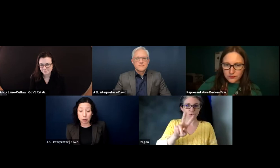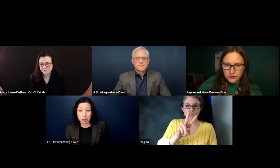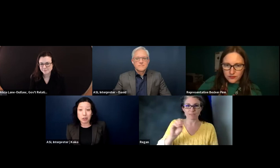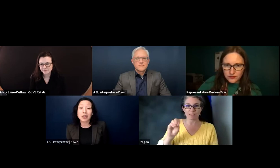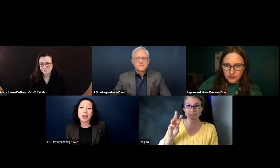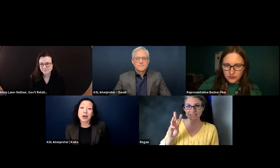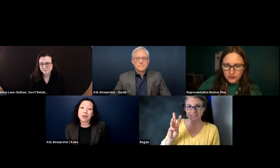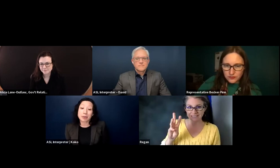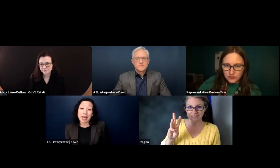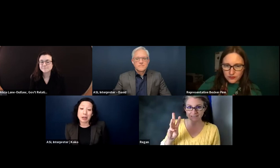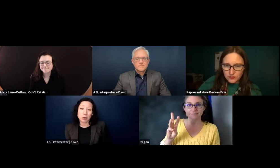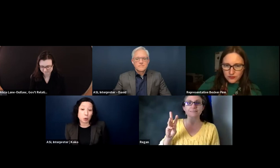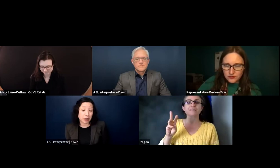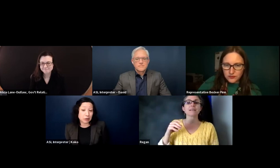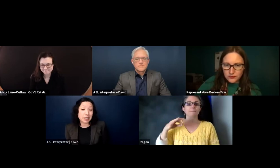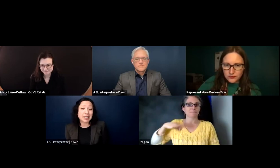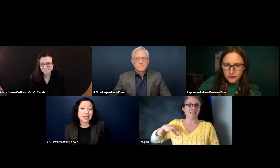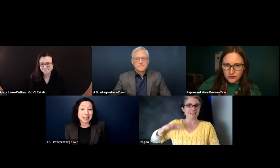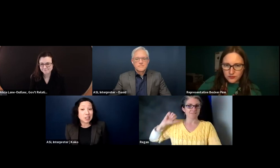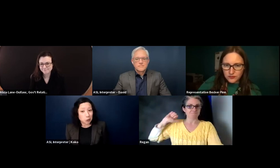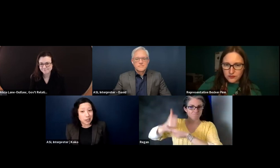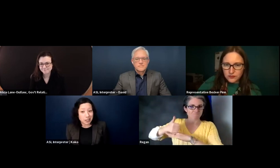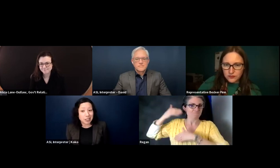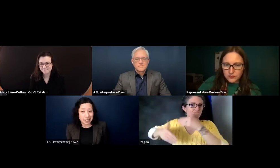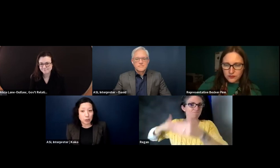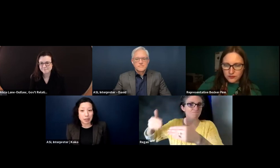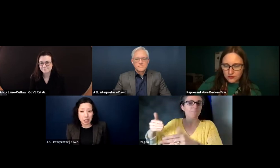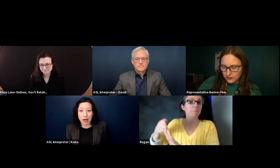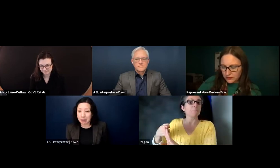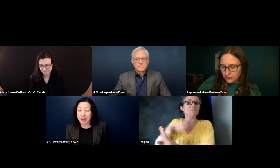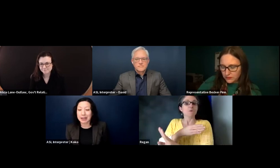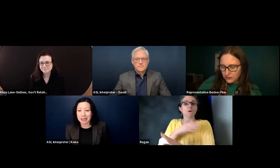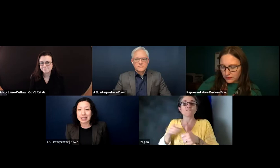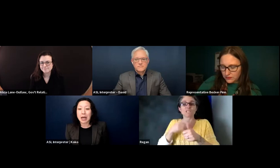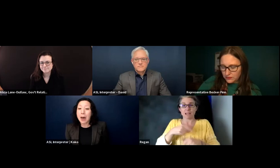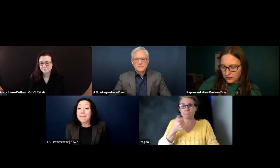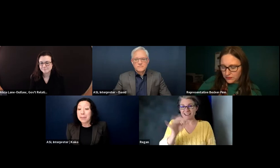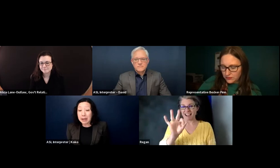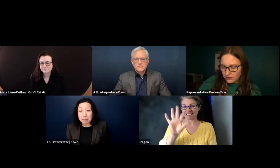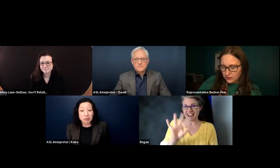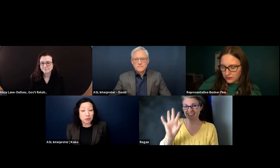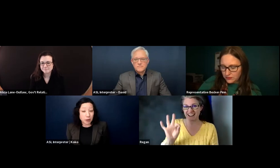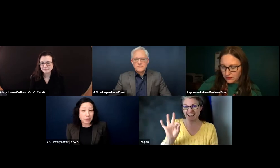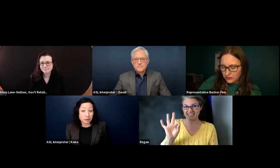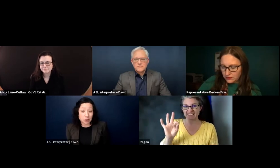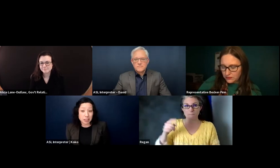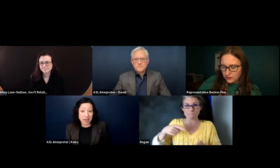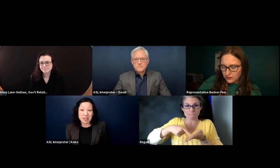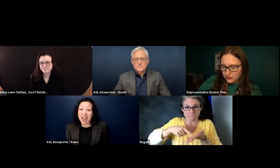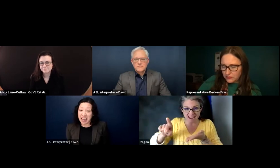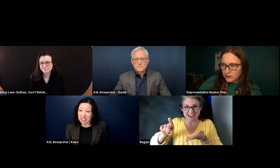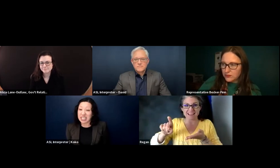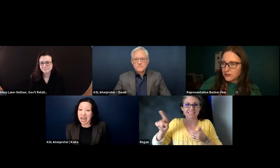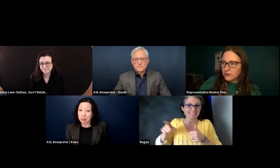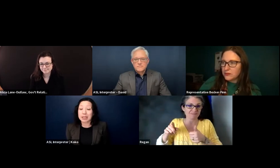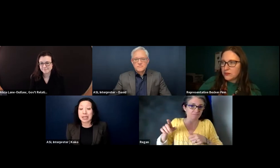deaf interpreters from K through 12. Since 2006, we've been talking about this, but before the first